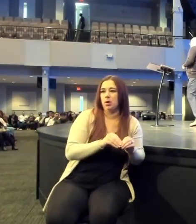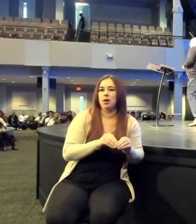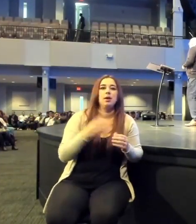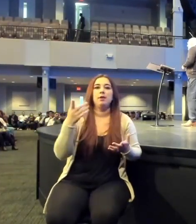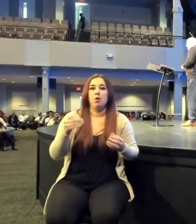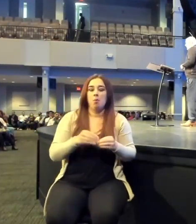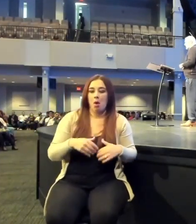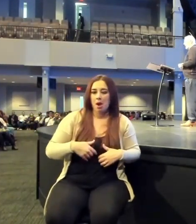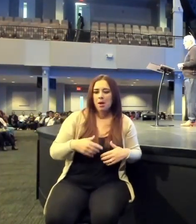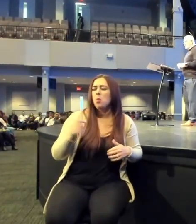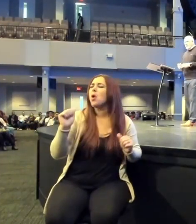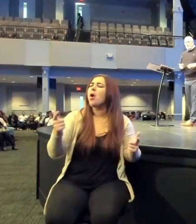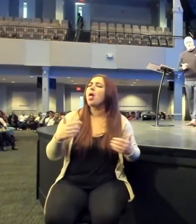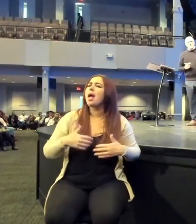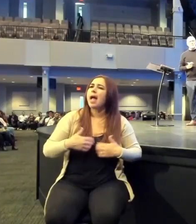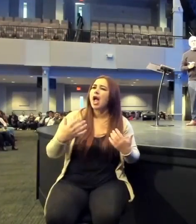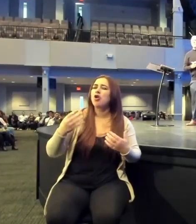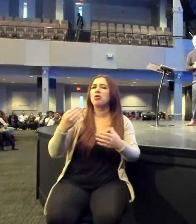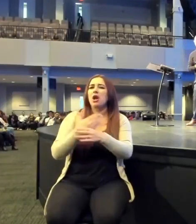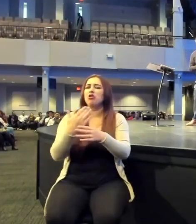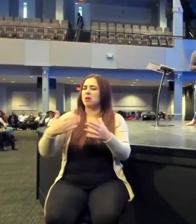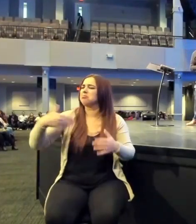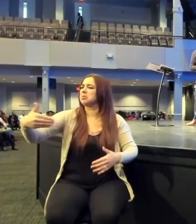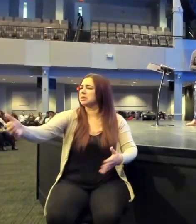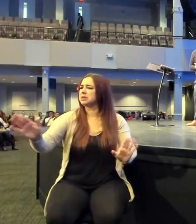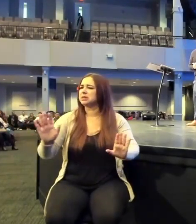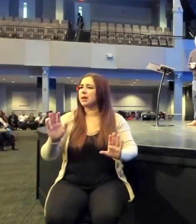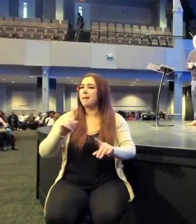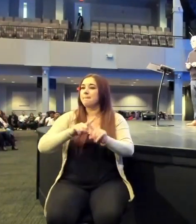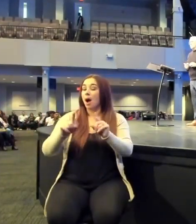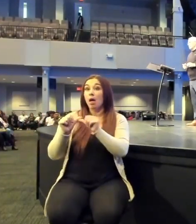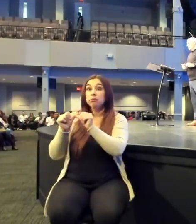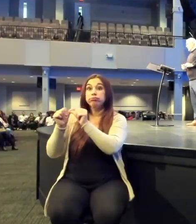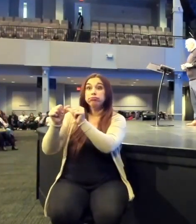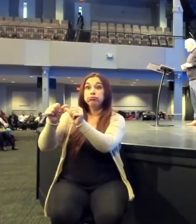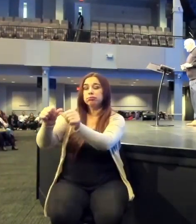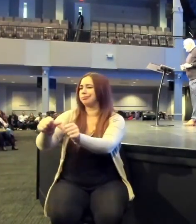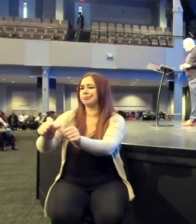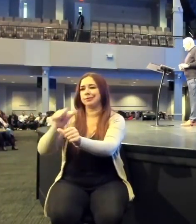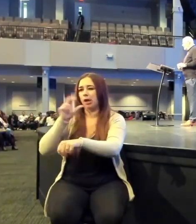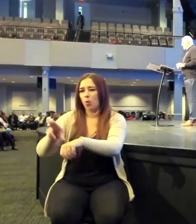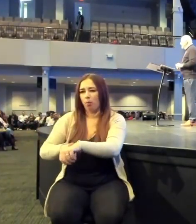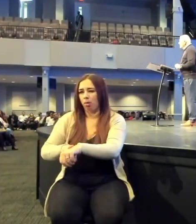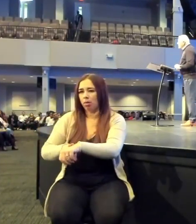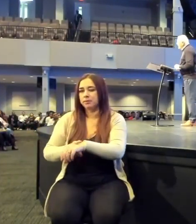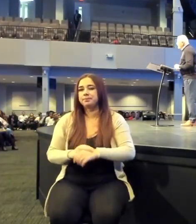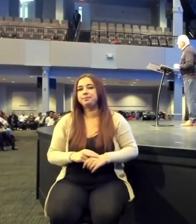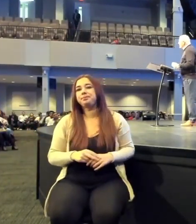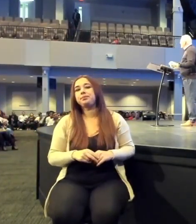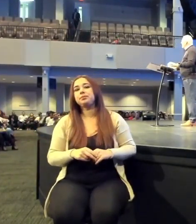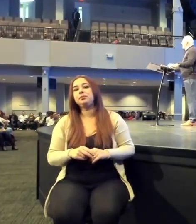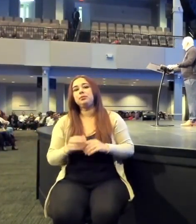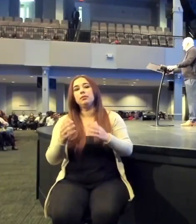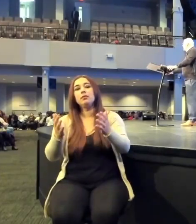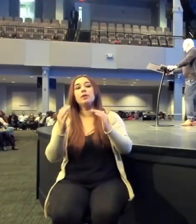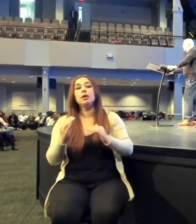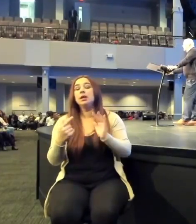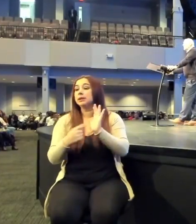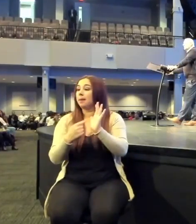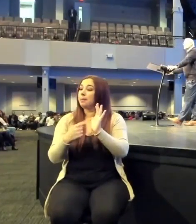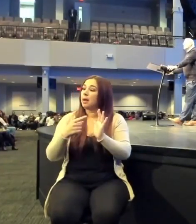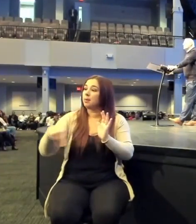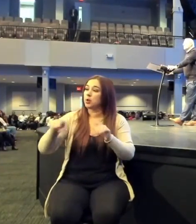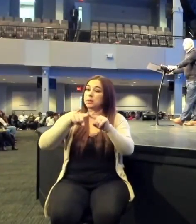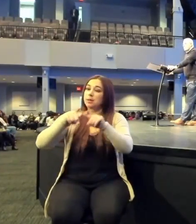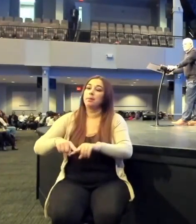and irritated from time to time, but it's not normal to live there. Okay. And then oftentimes for some people, you begin to